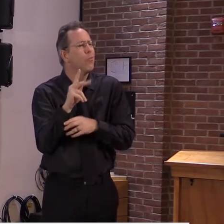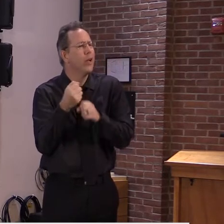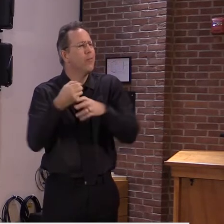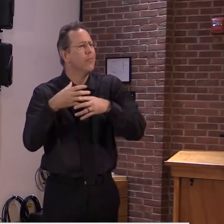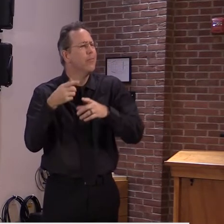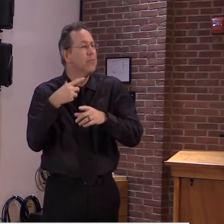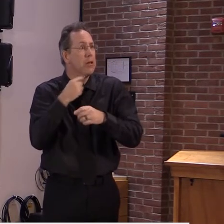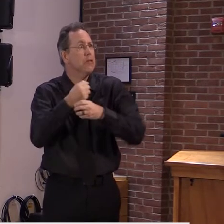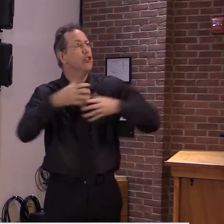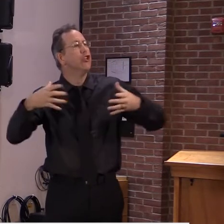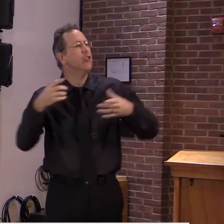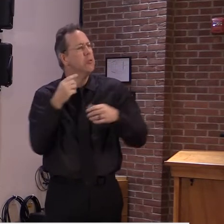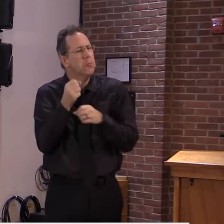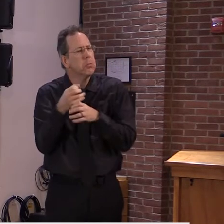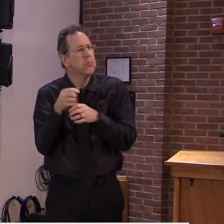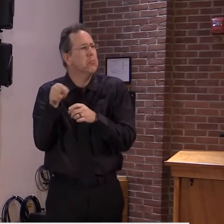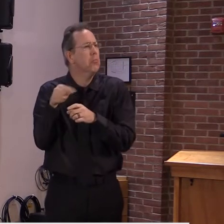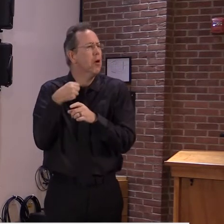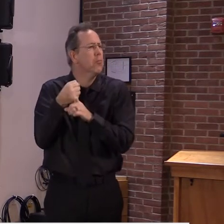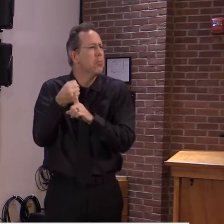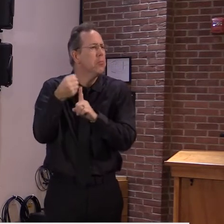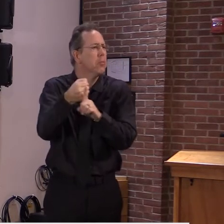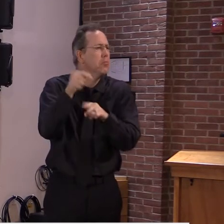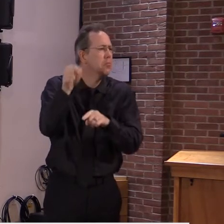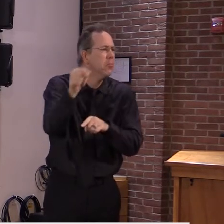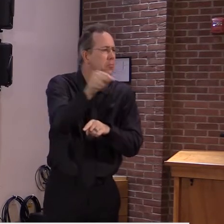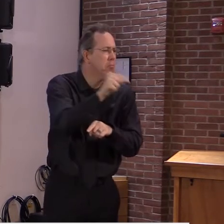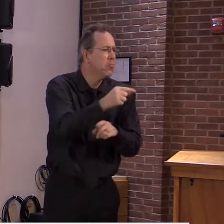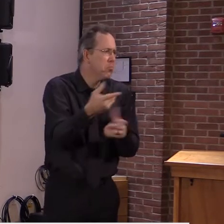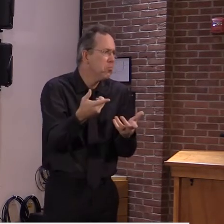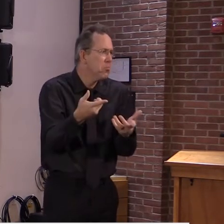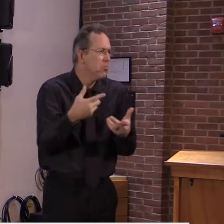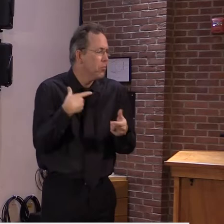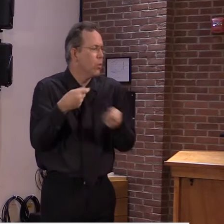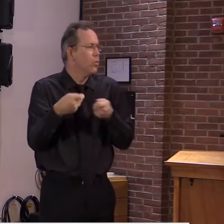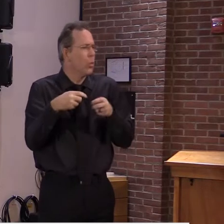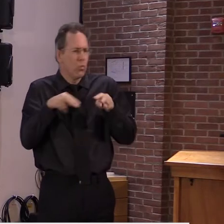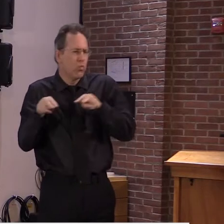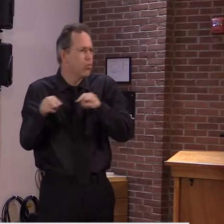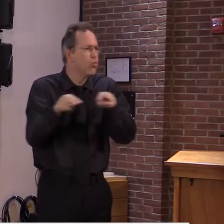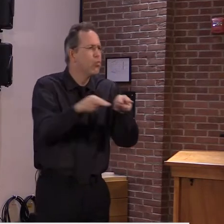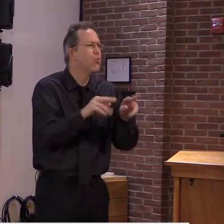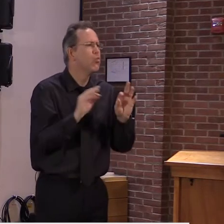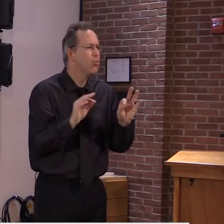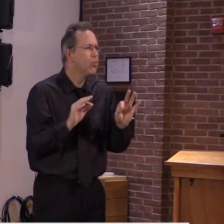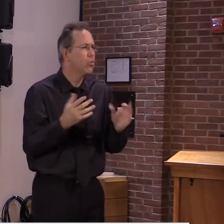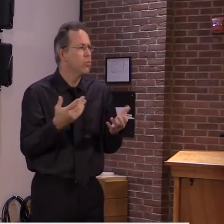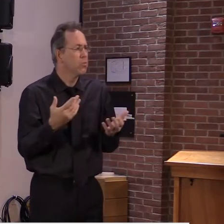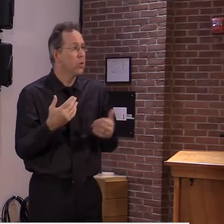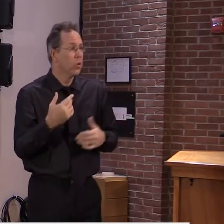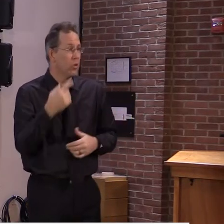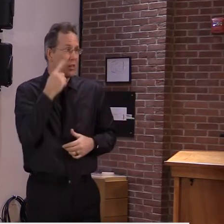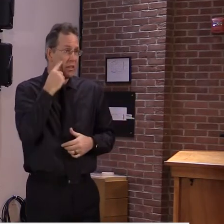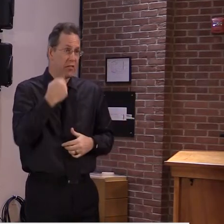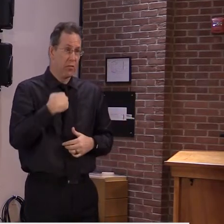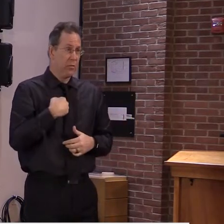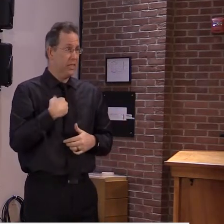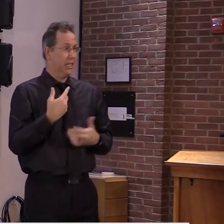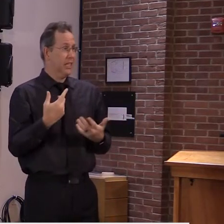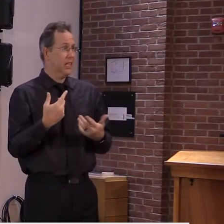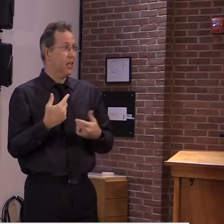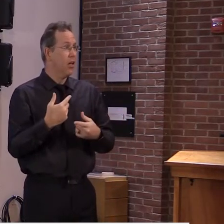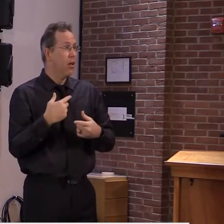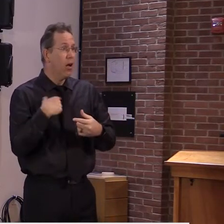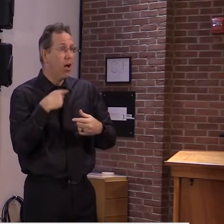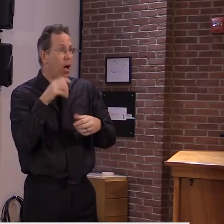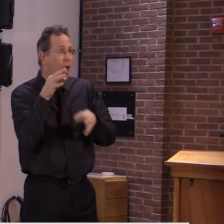have occurred across society. So it would be hard for me to really give you the kind of answer